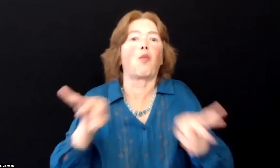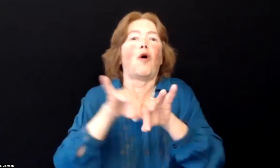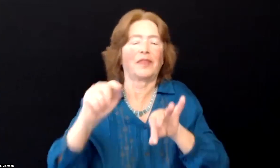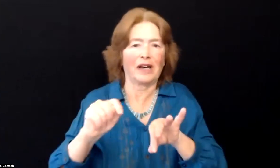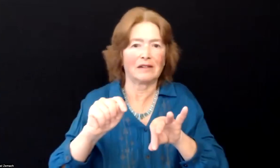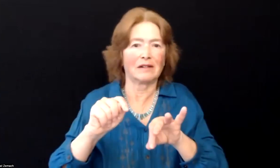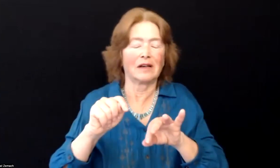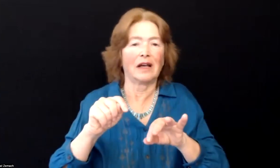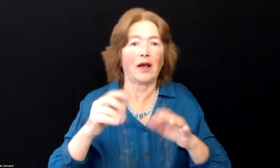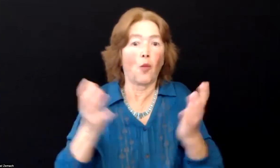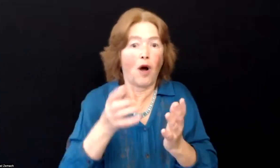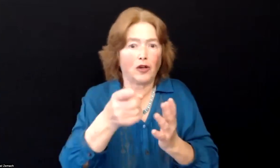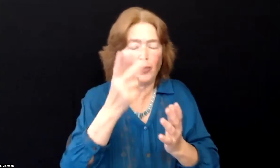be worth it. So